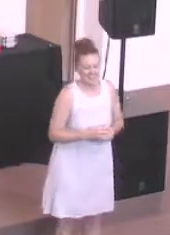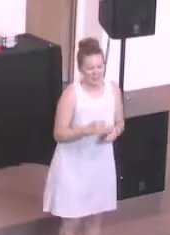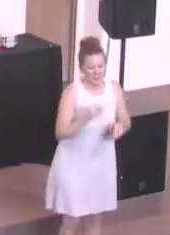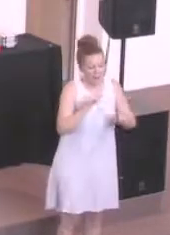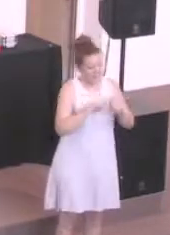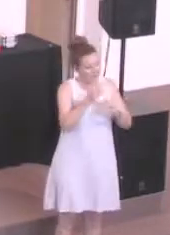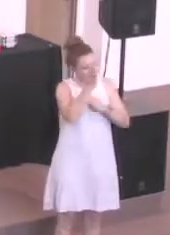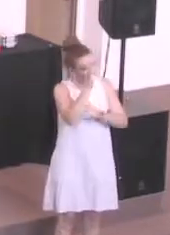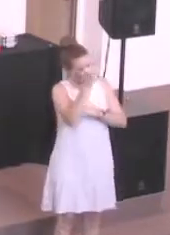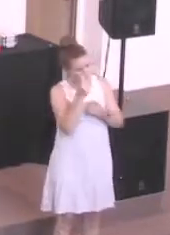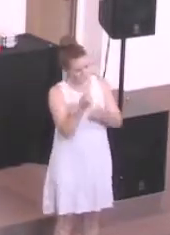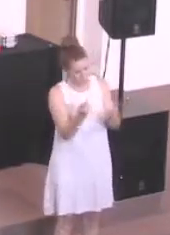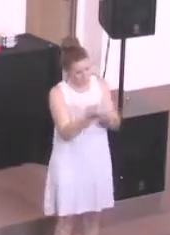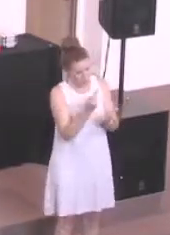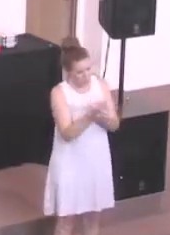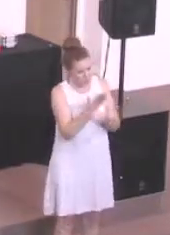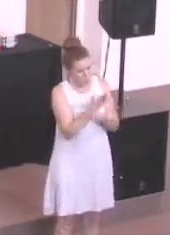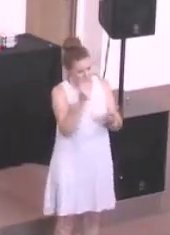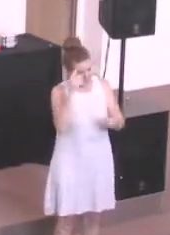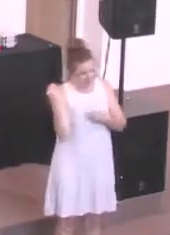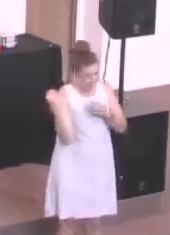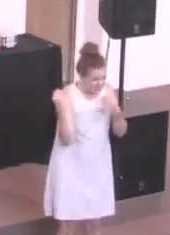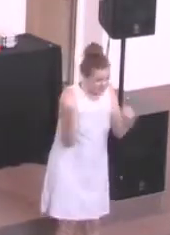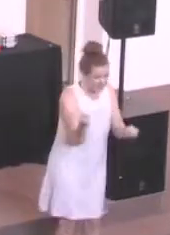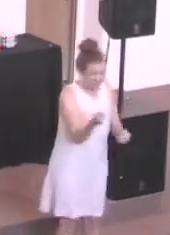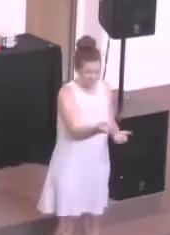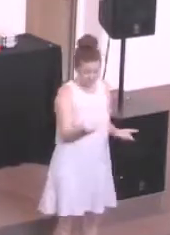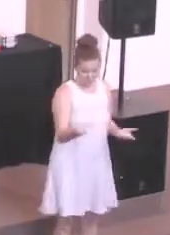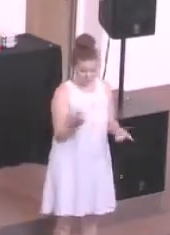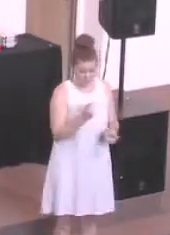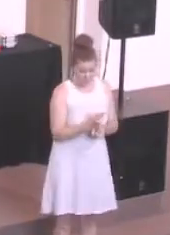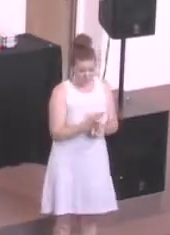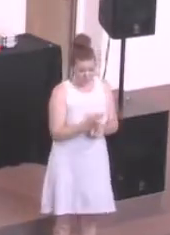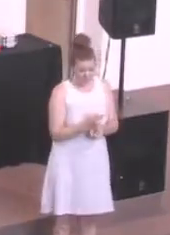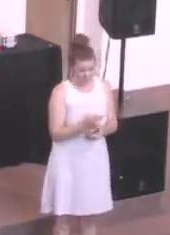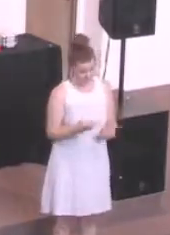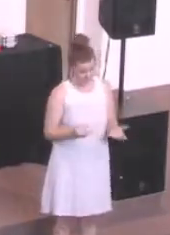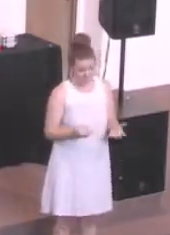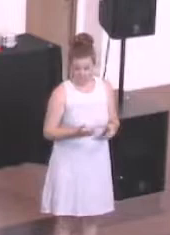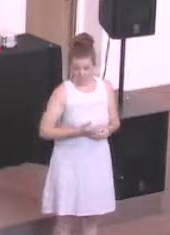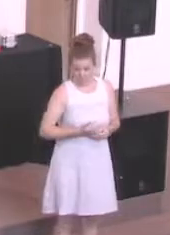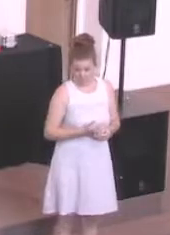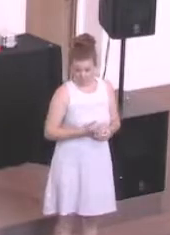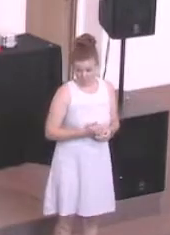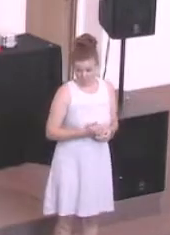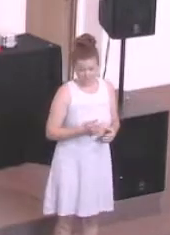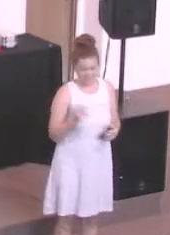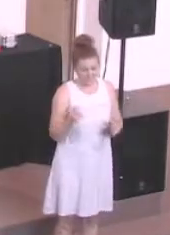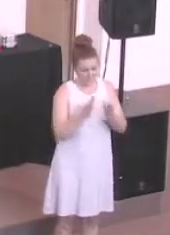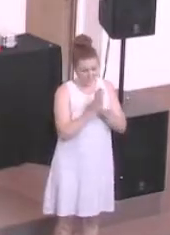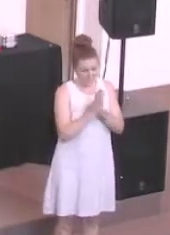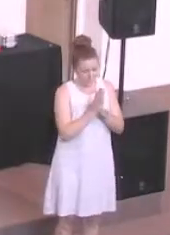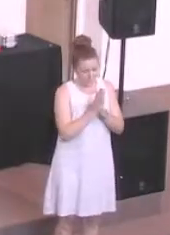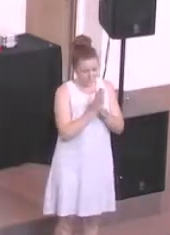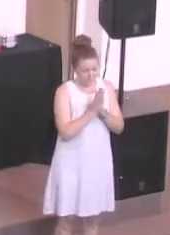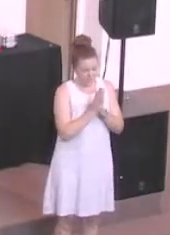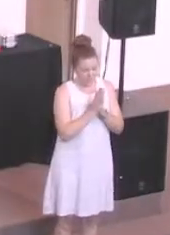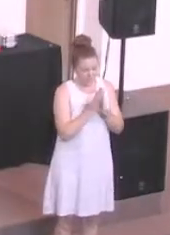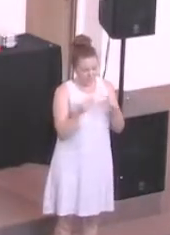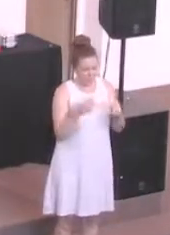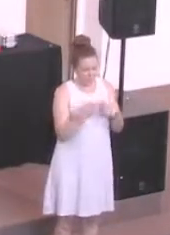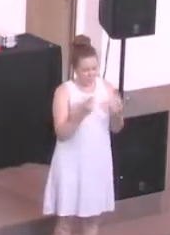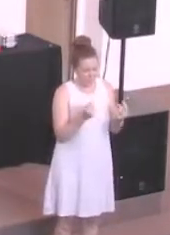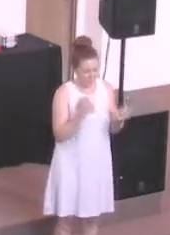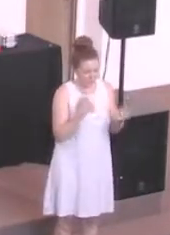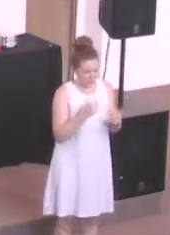use what he gave you tonight. Can you do it? Okay. So, I've been praying a lot about what I was going to say to you